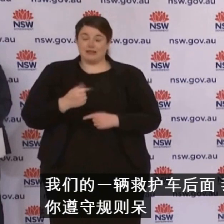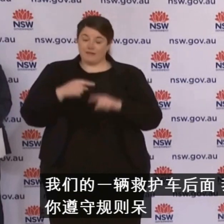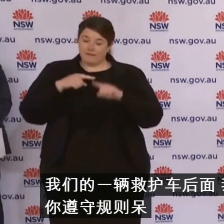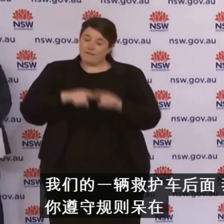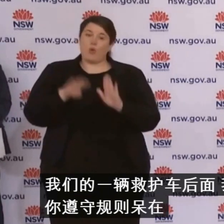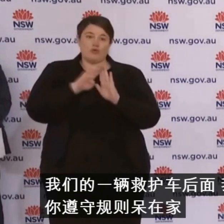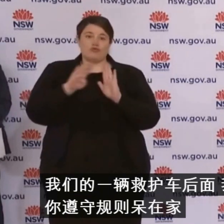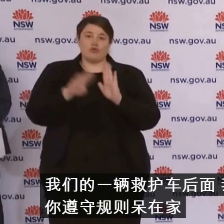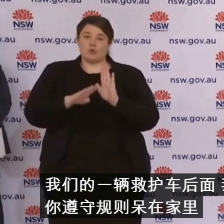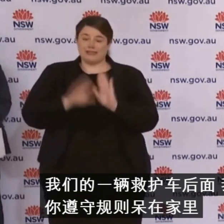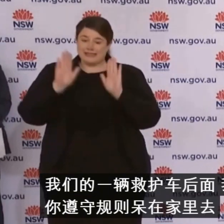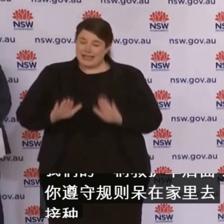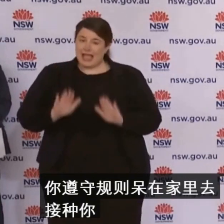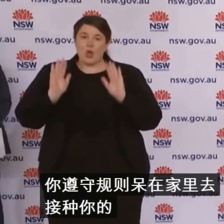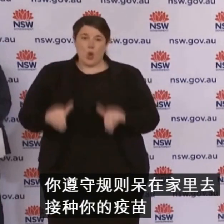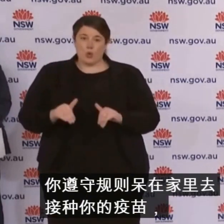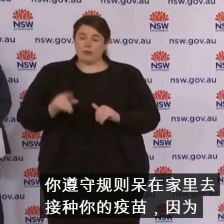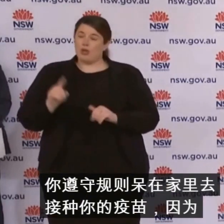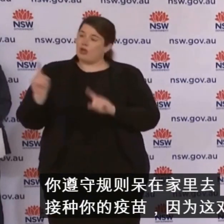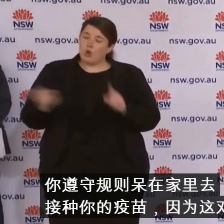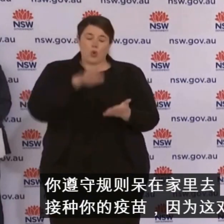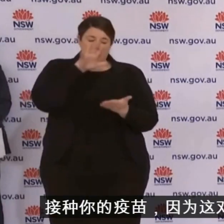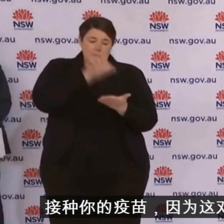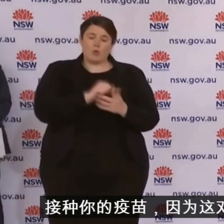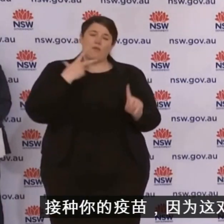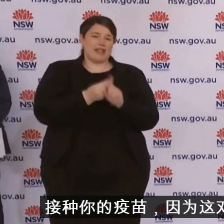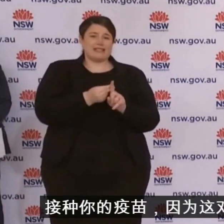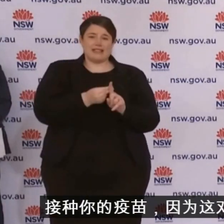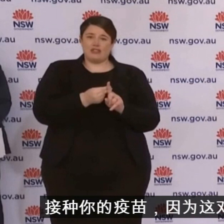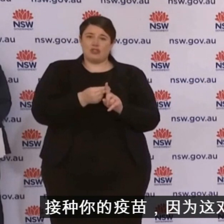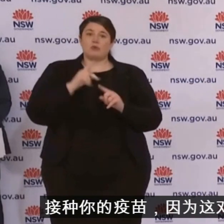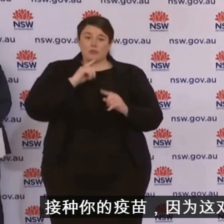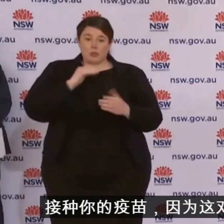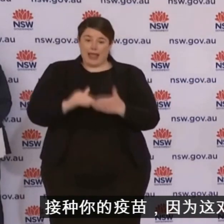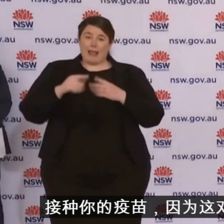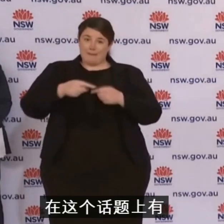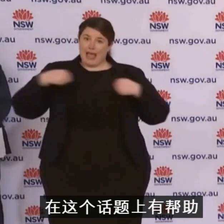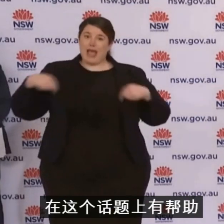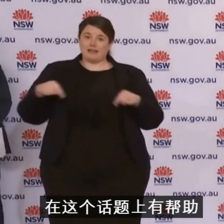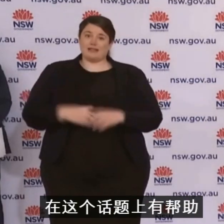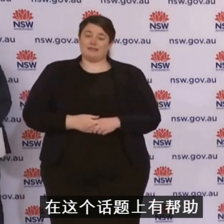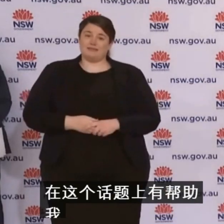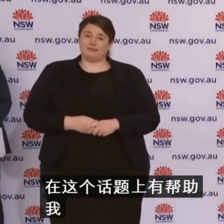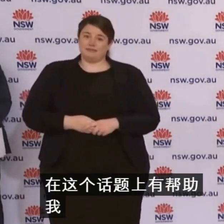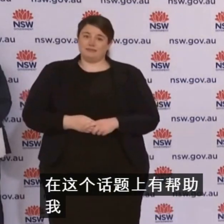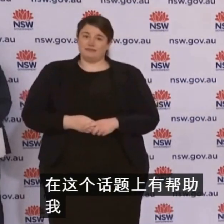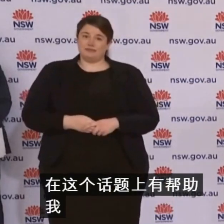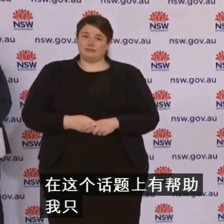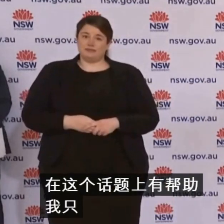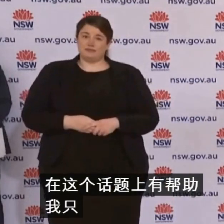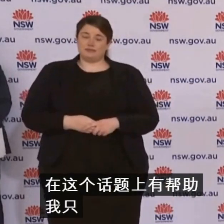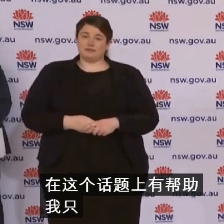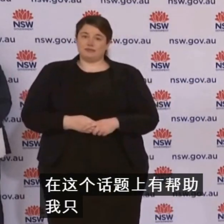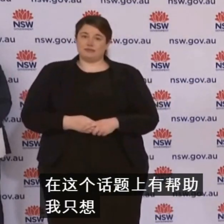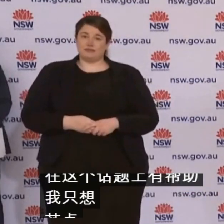the rules, stay at home, go and get your vaccines, because that's what's going to help us. On that topic, I